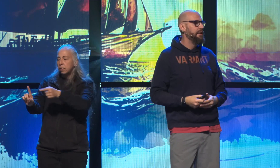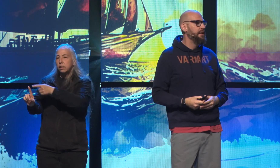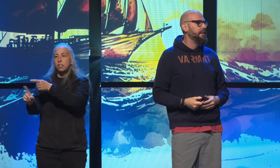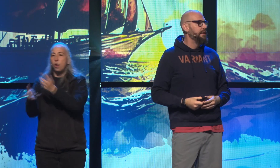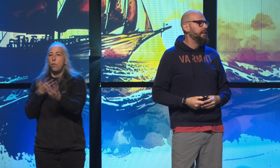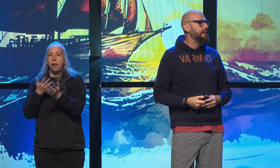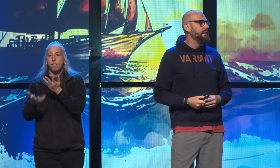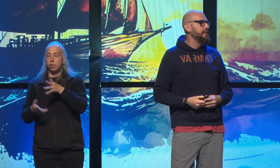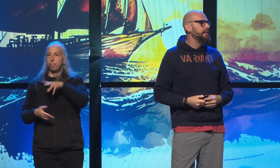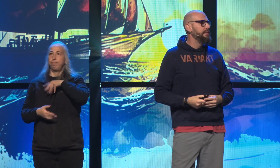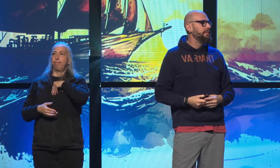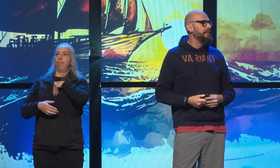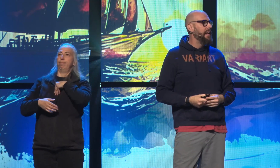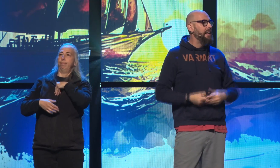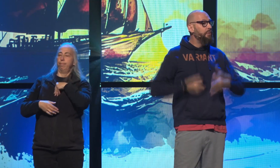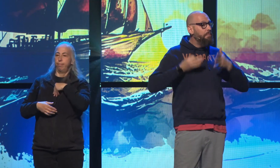received.